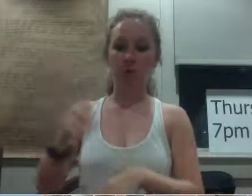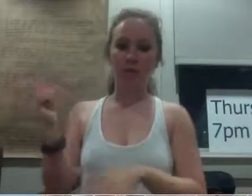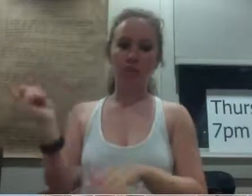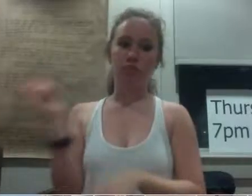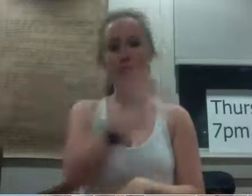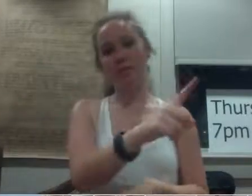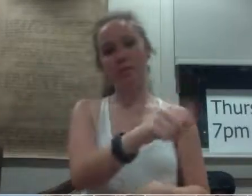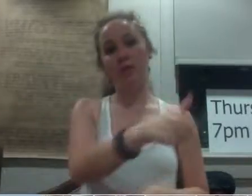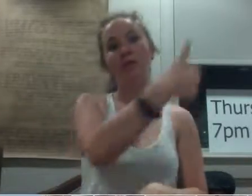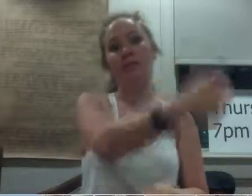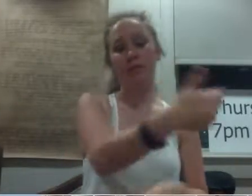So